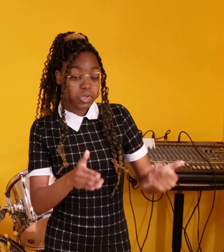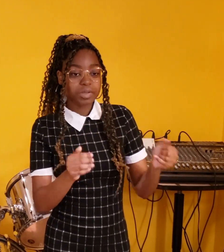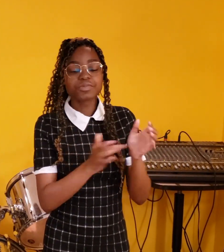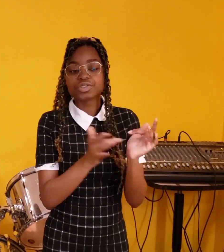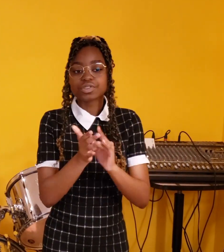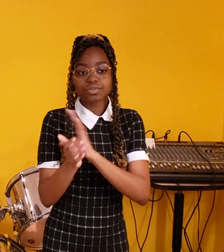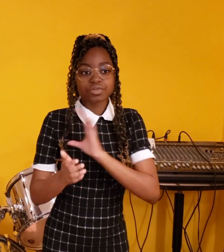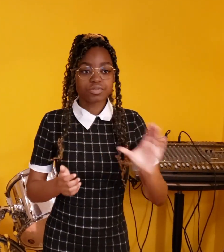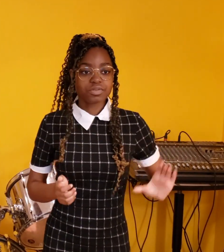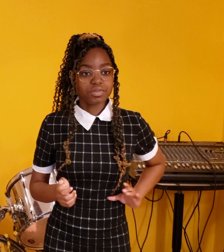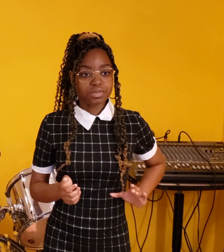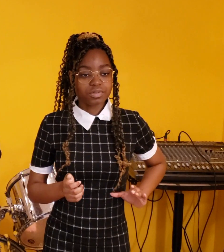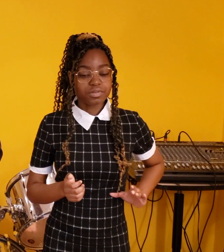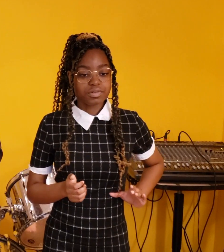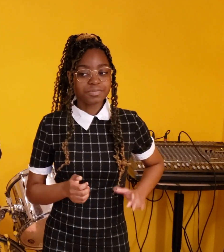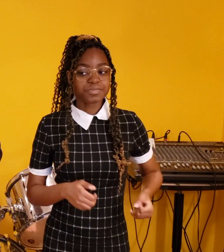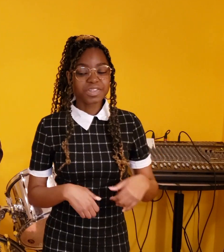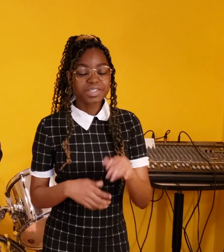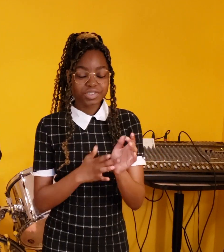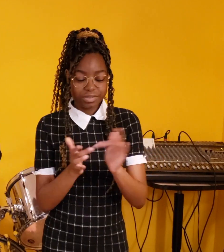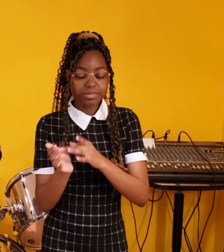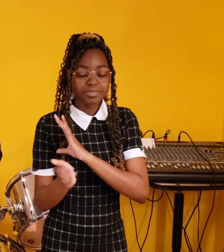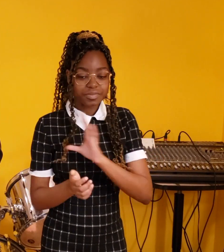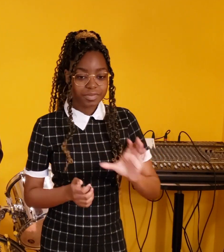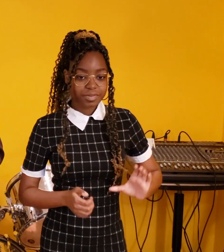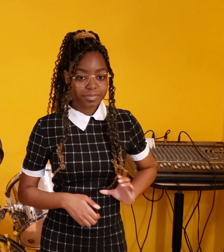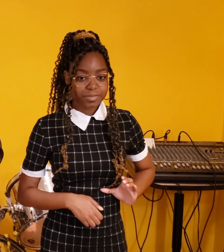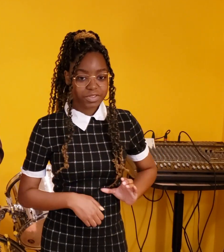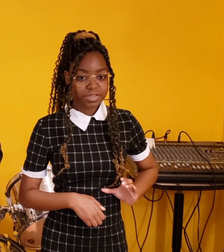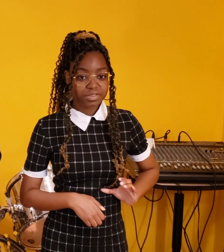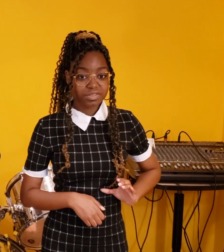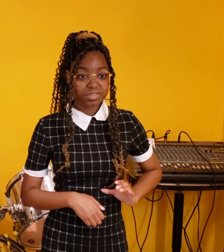What I just read, do you understand what I just read?